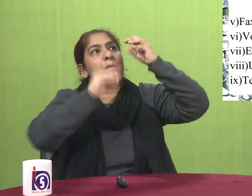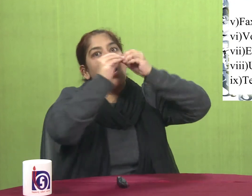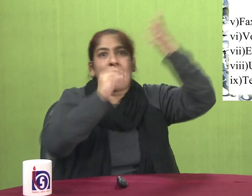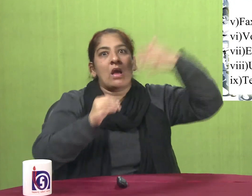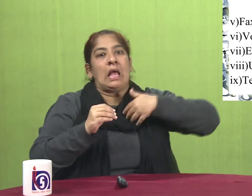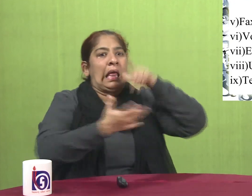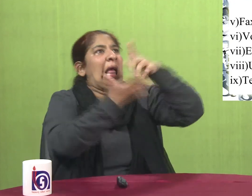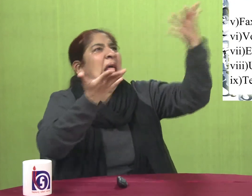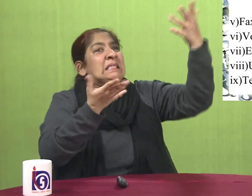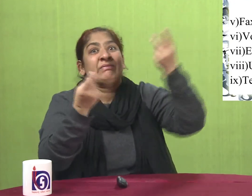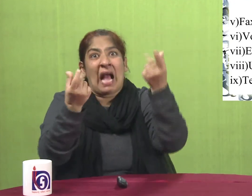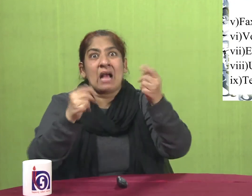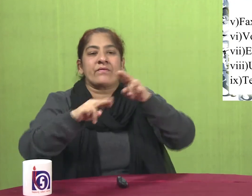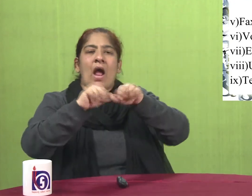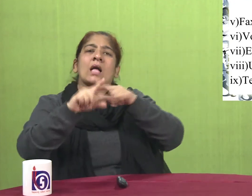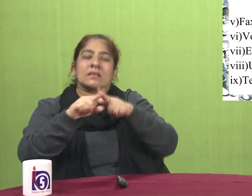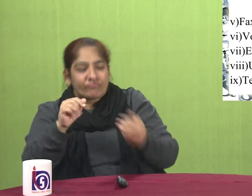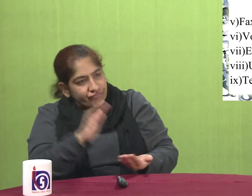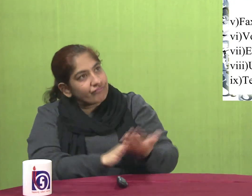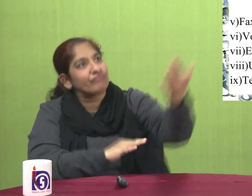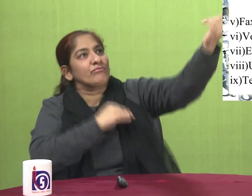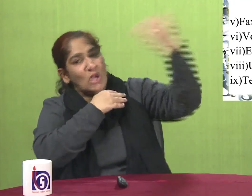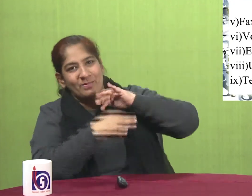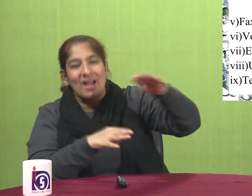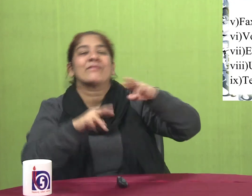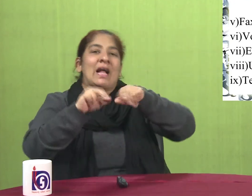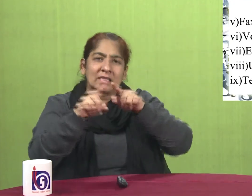If I'm sitting in Delhi and I have to send something to Bombay, we fax it.